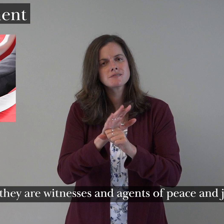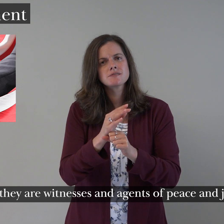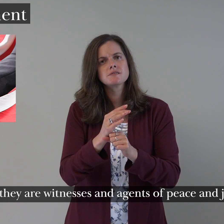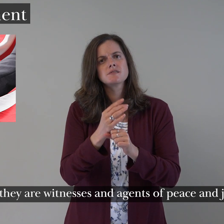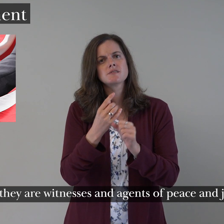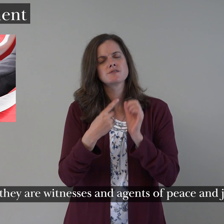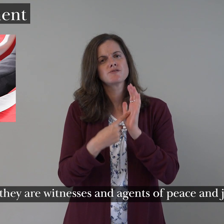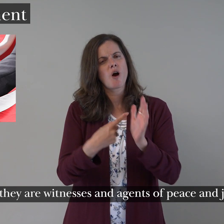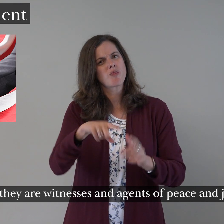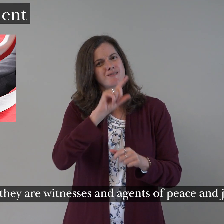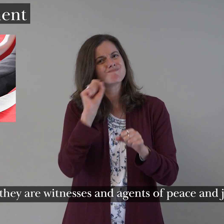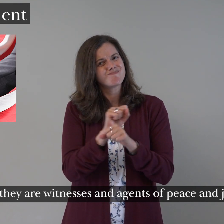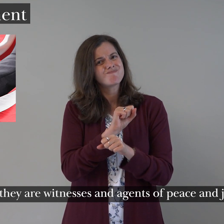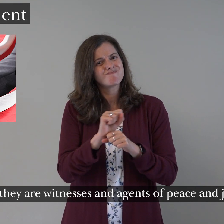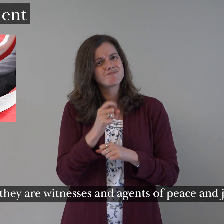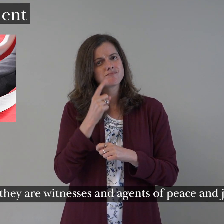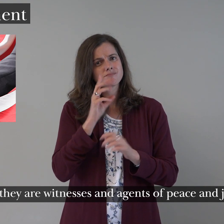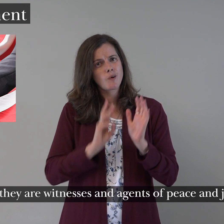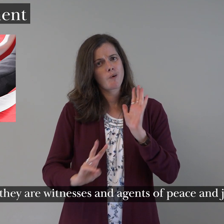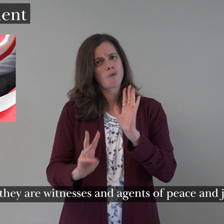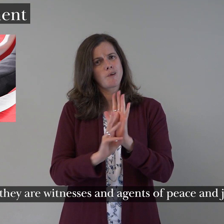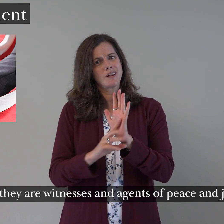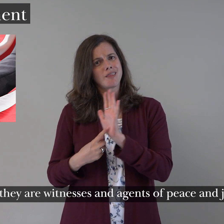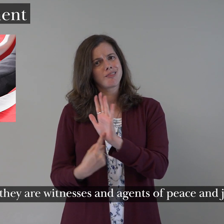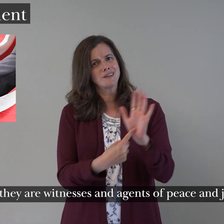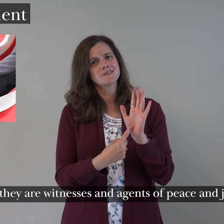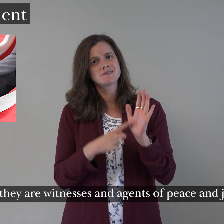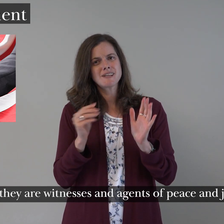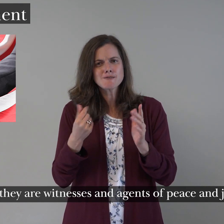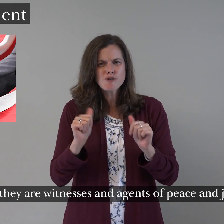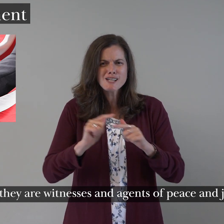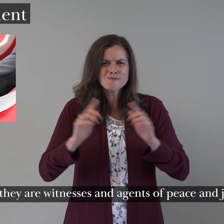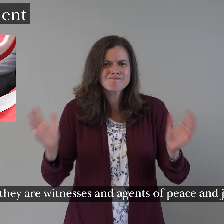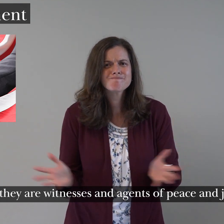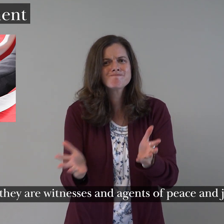show that they are witnesses and agents of peace and justice